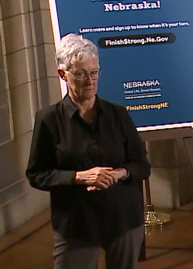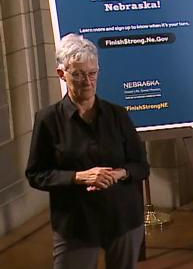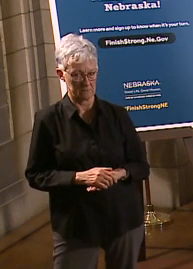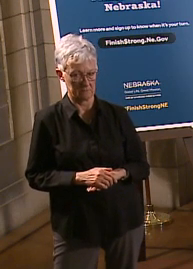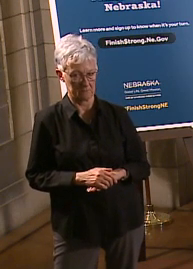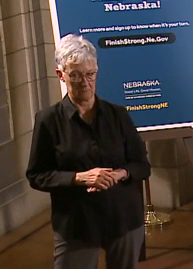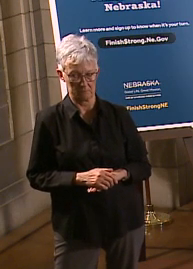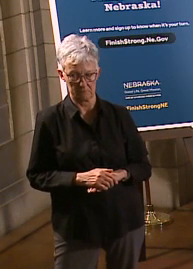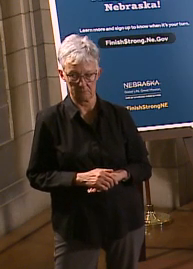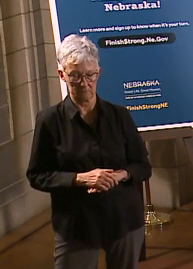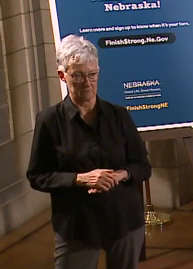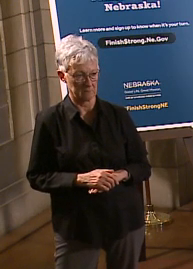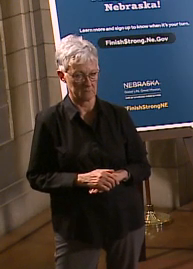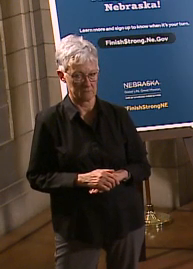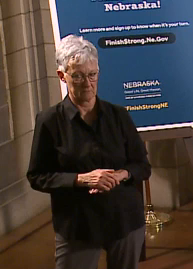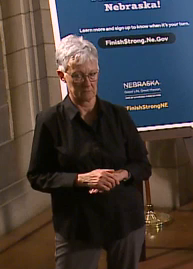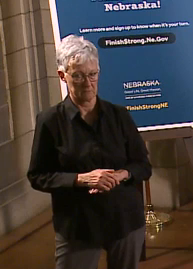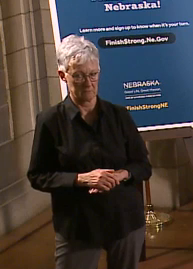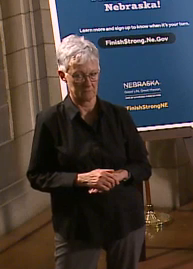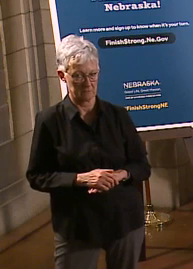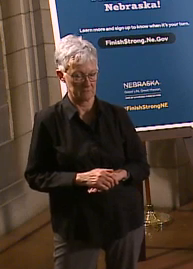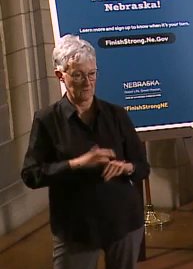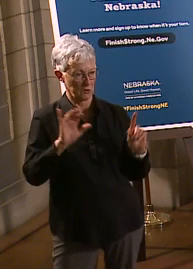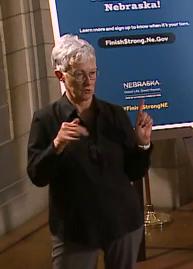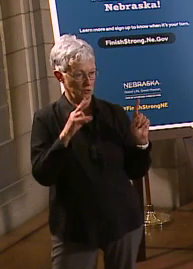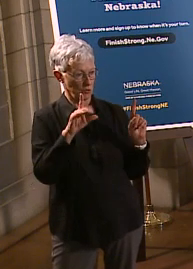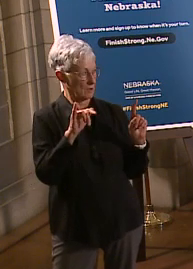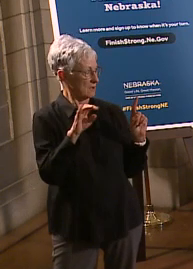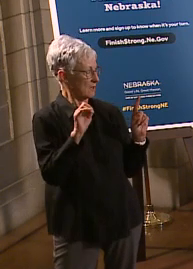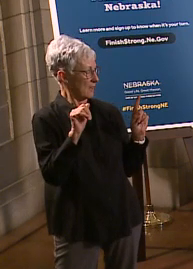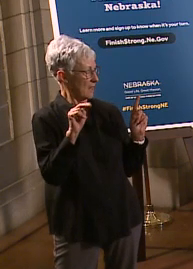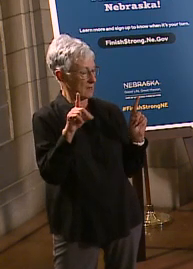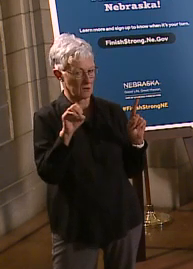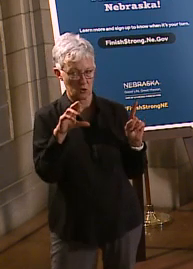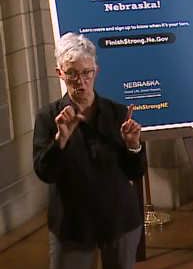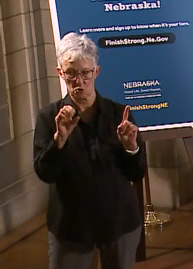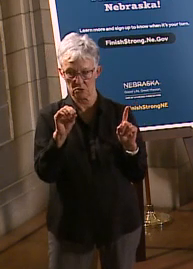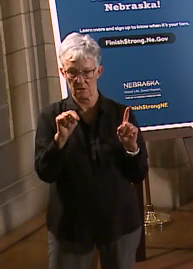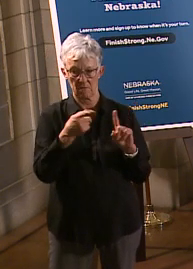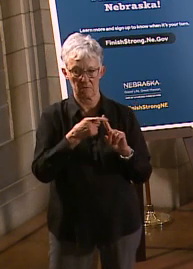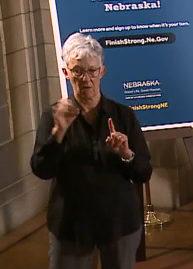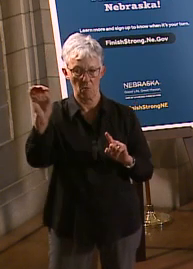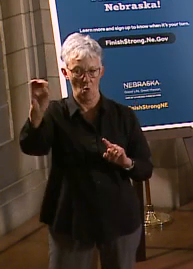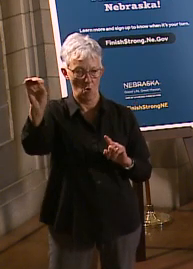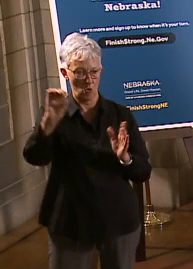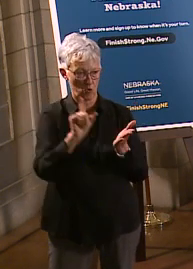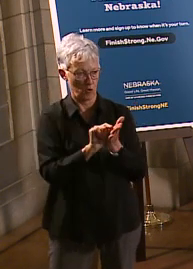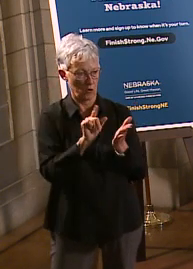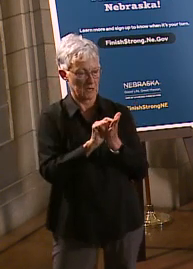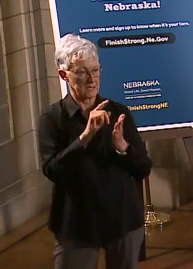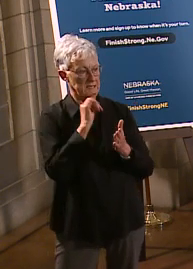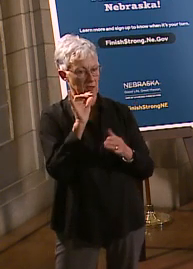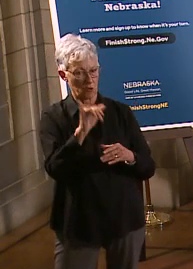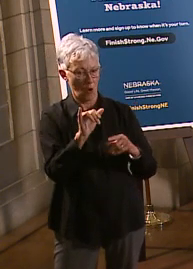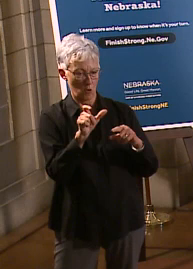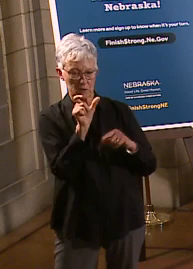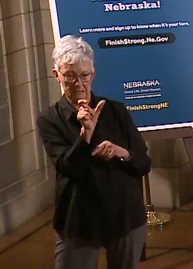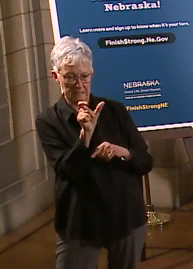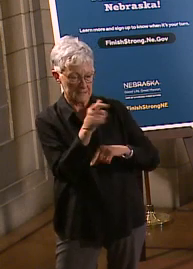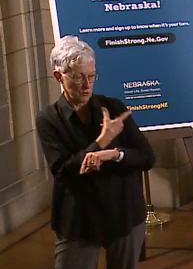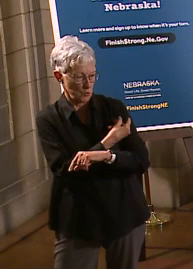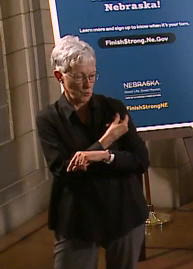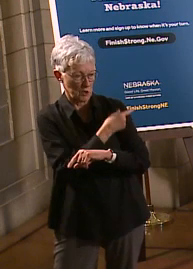ones that get more doses from vials? So Julie Anderson of the Omaha World Herald is asking, the syringes you make, Tom, are they the ones